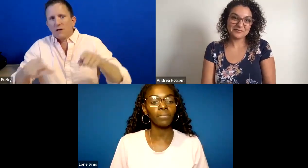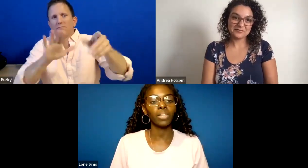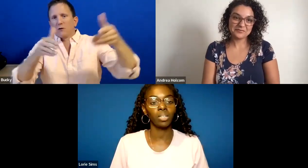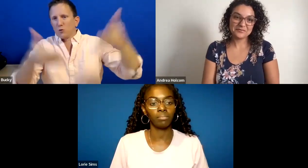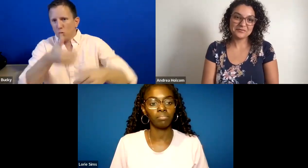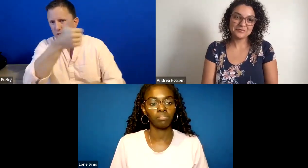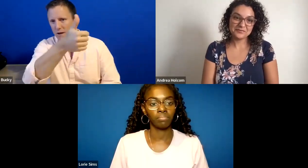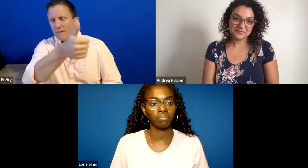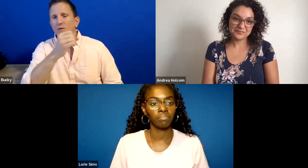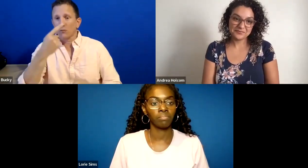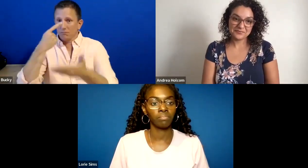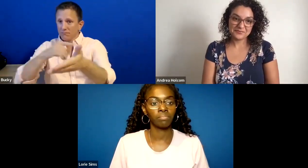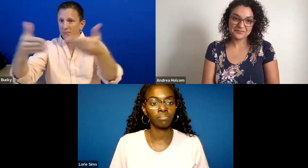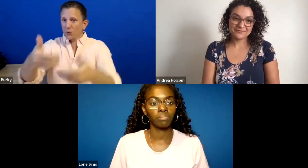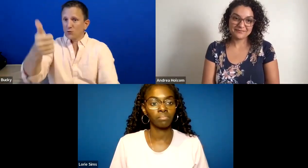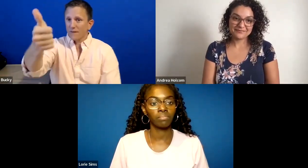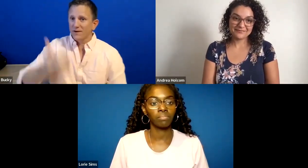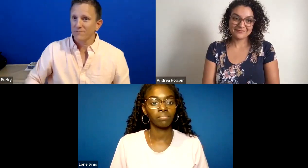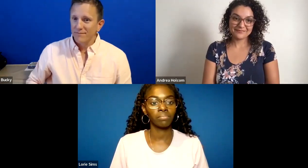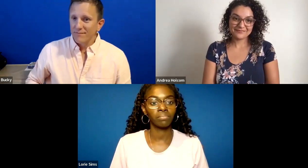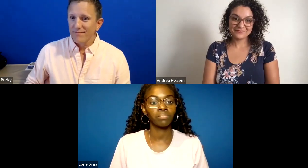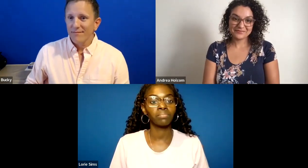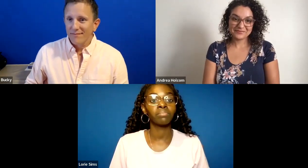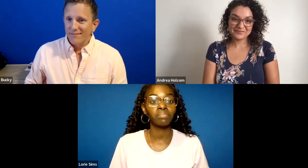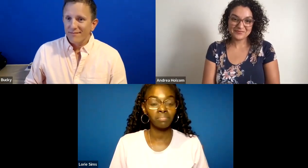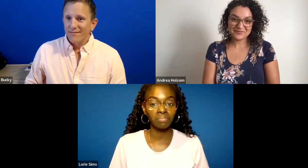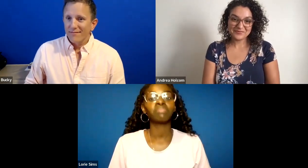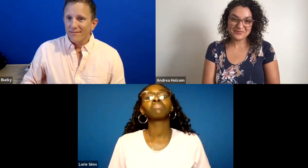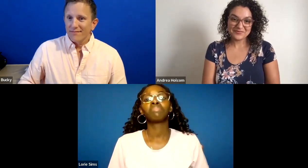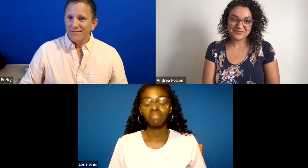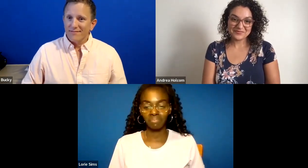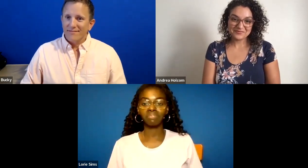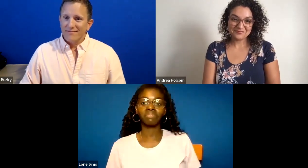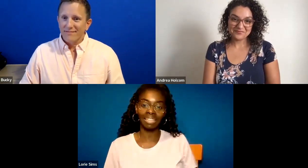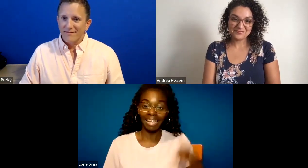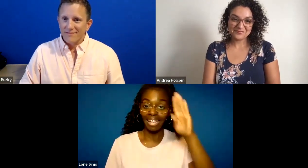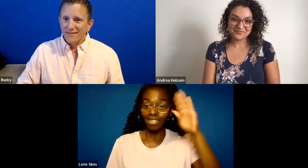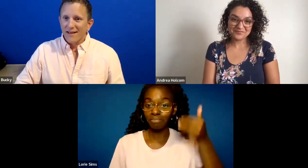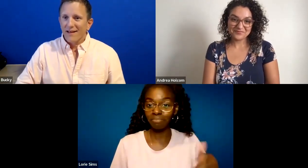So, Lorie, I just offered an introduction for myself. Andrea introduced herself. If you don't mind, please.